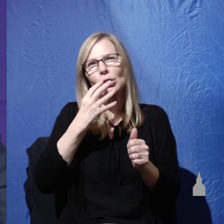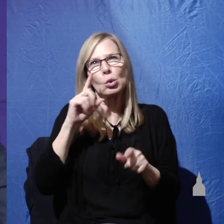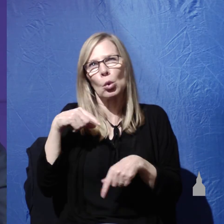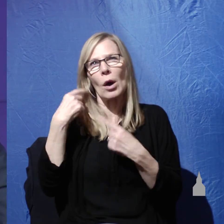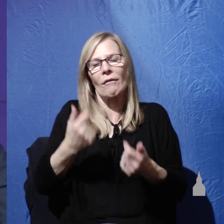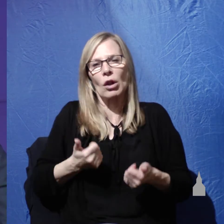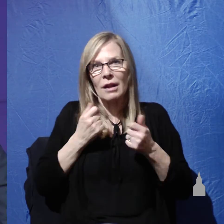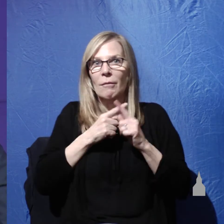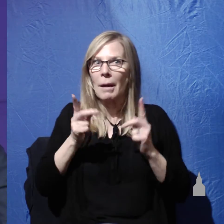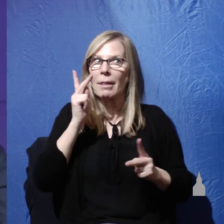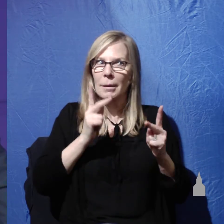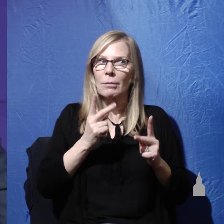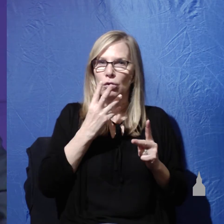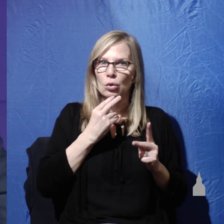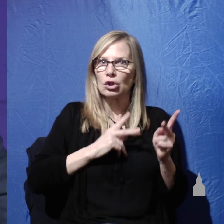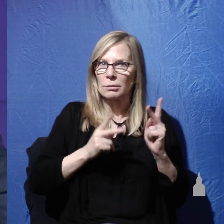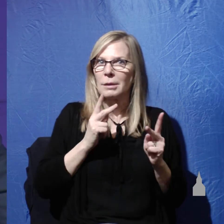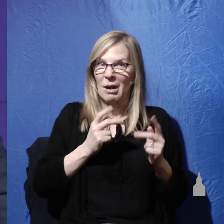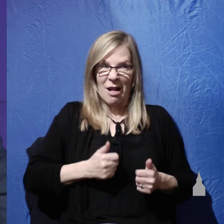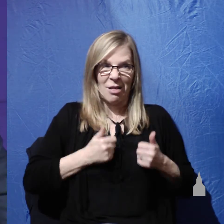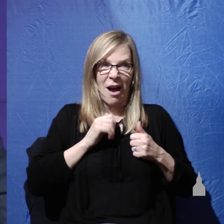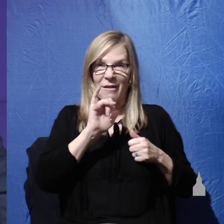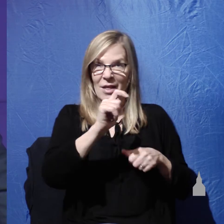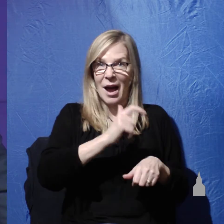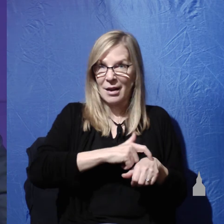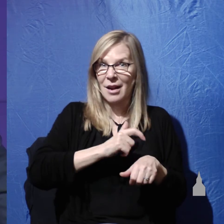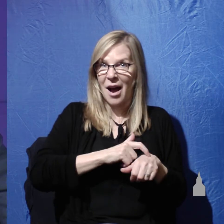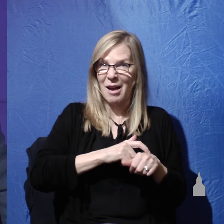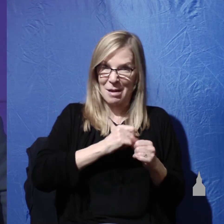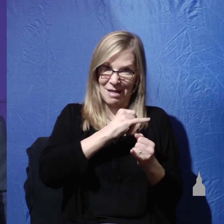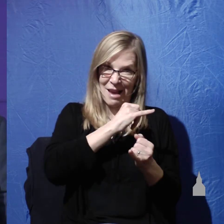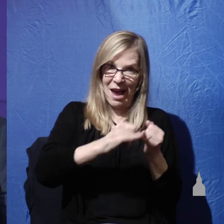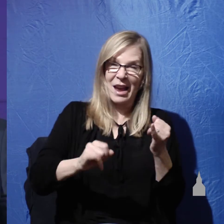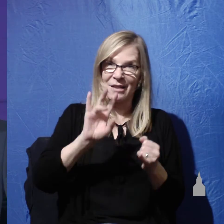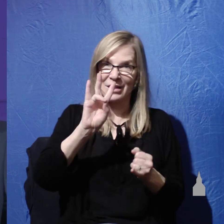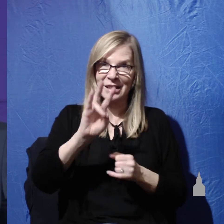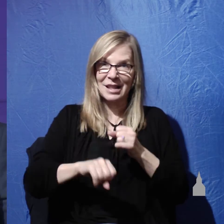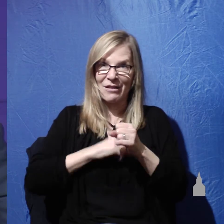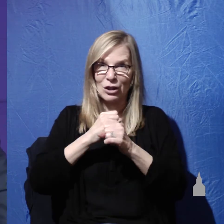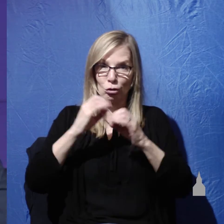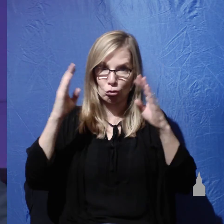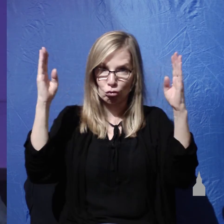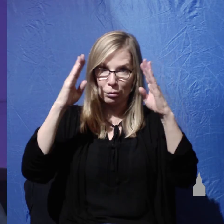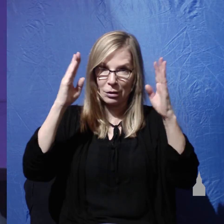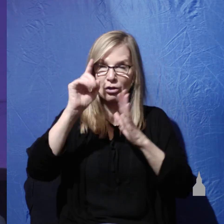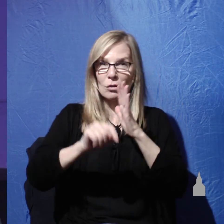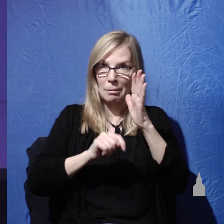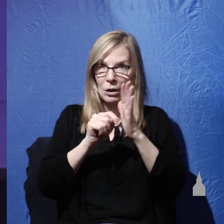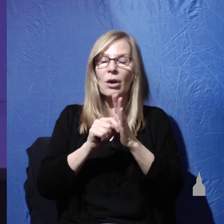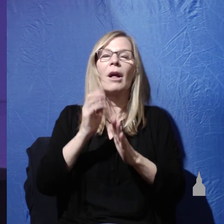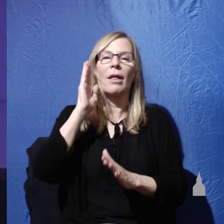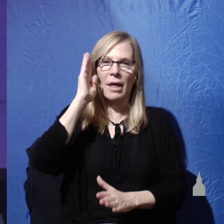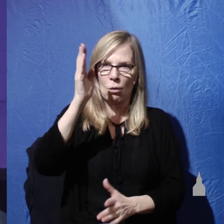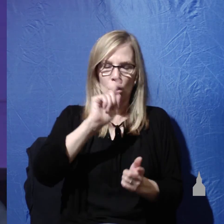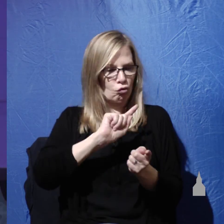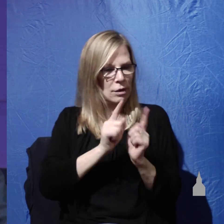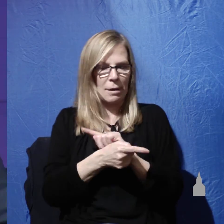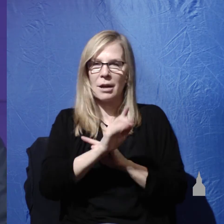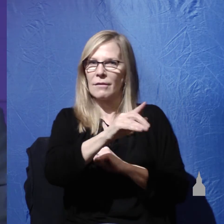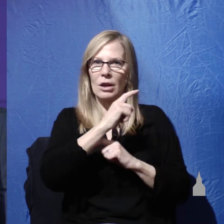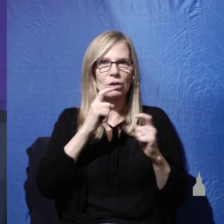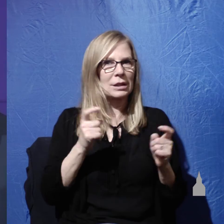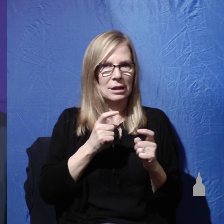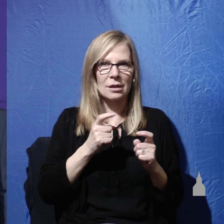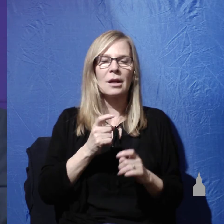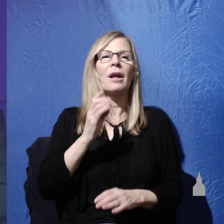ever lived, but the people, the Jewish people, alive at that time, at the end of the seven-year tribulation period, they will repent of their